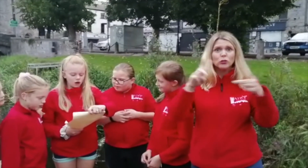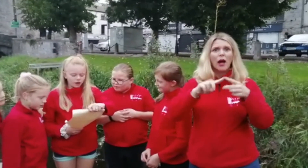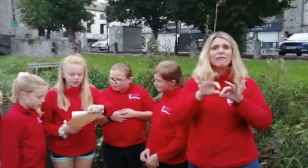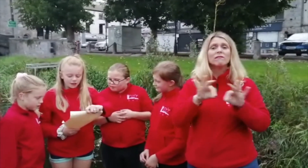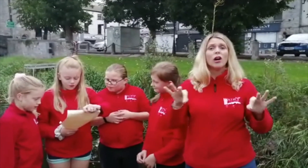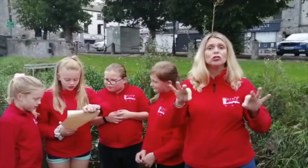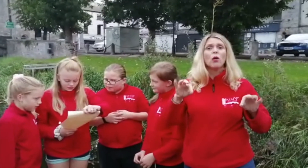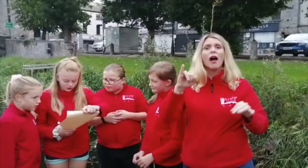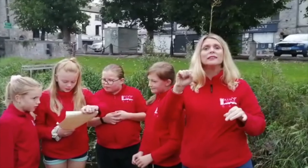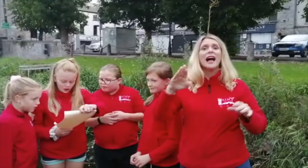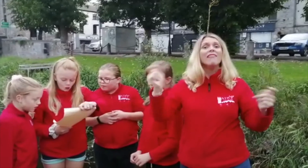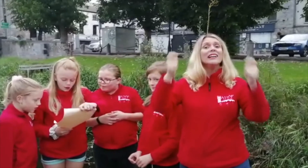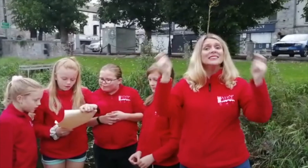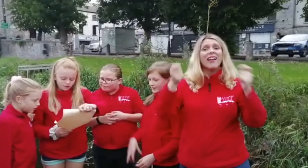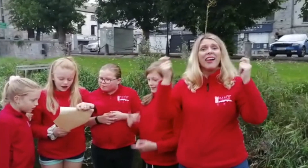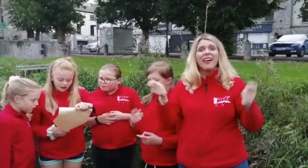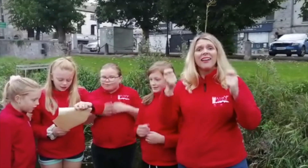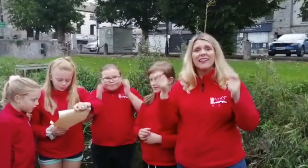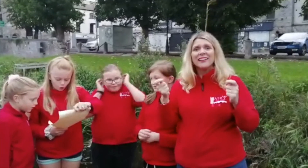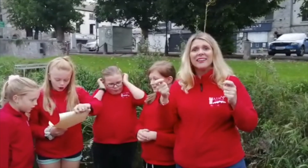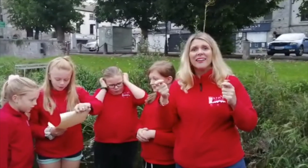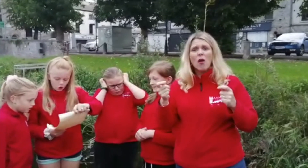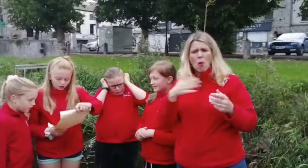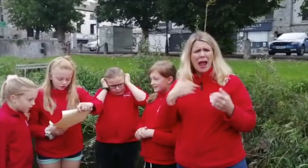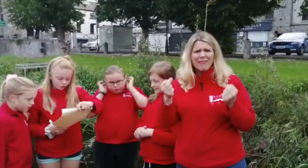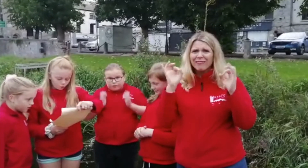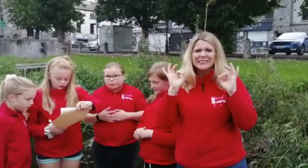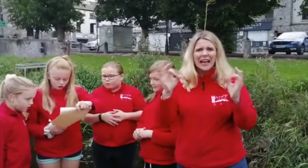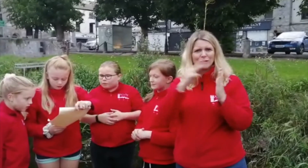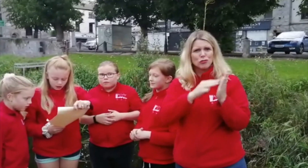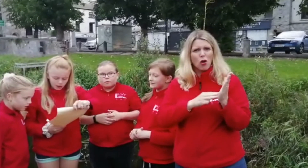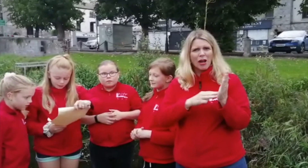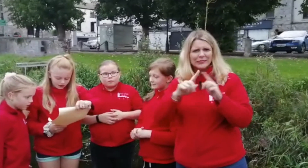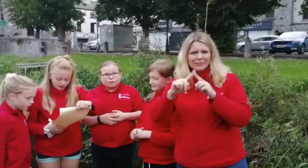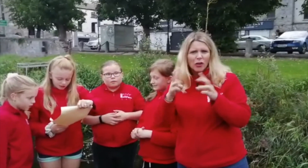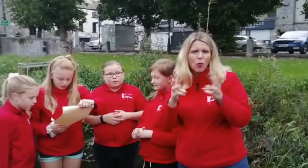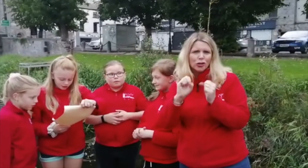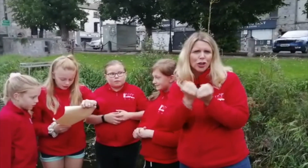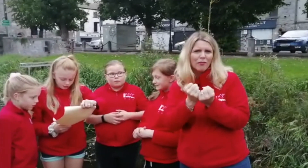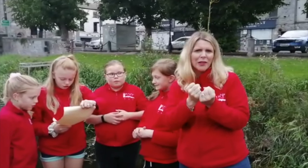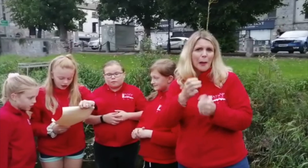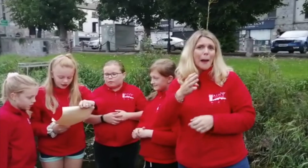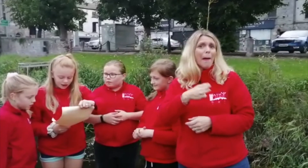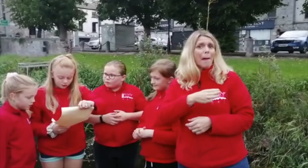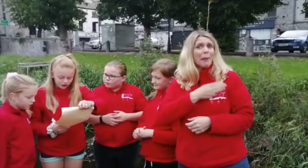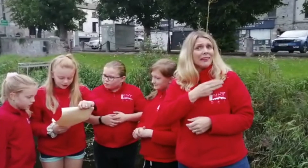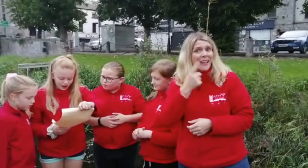weekend's Visual and Virtual ISL Festival. We have some fantastic things planned out and a lot of different workshops,